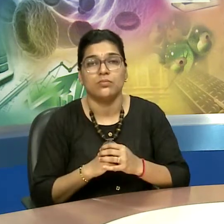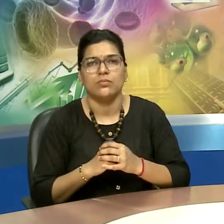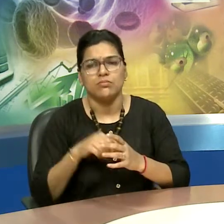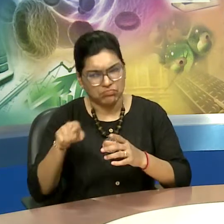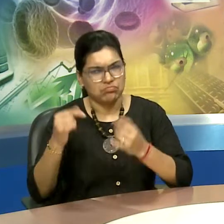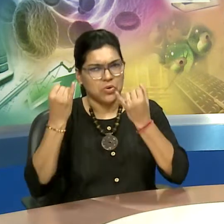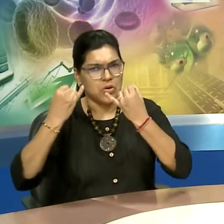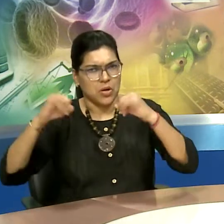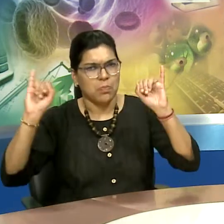Constitution